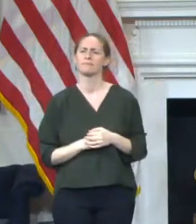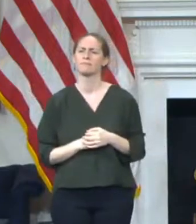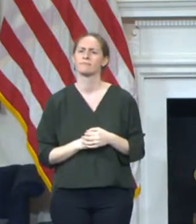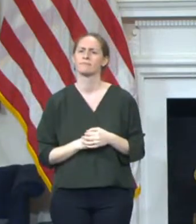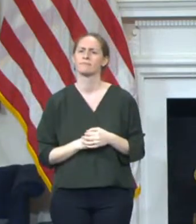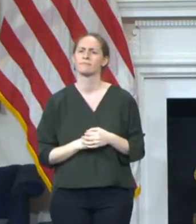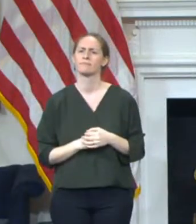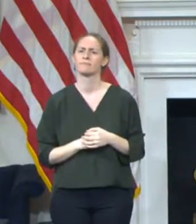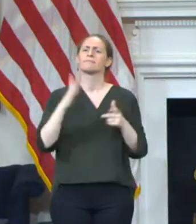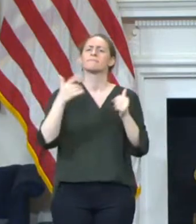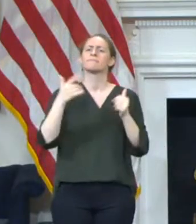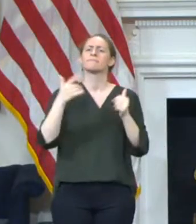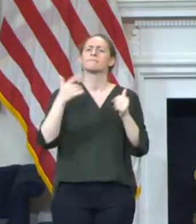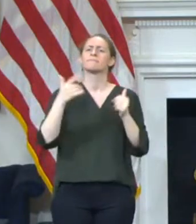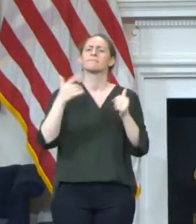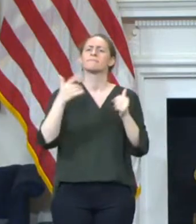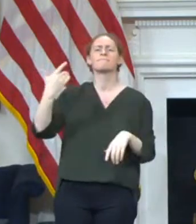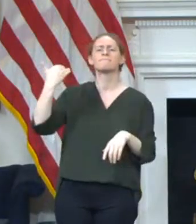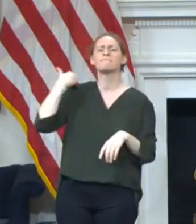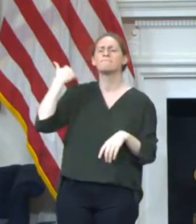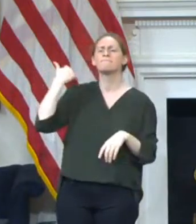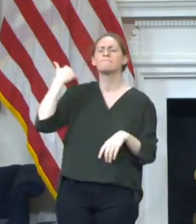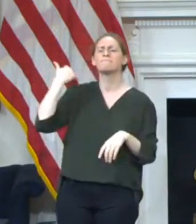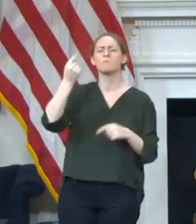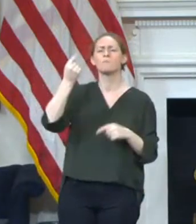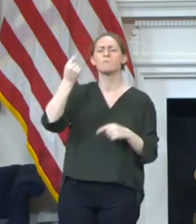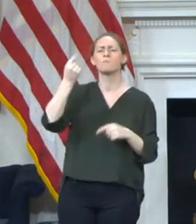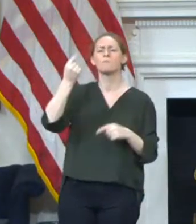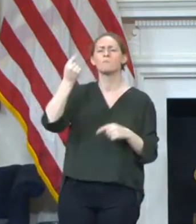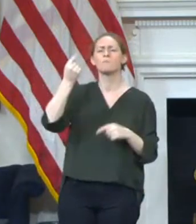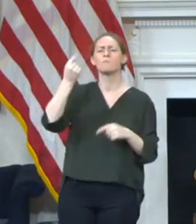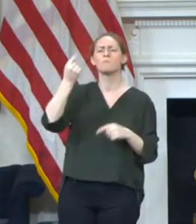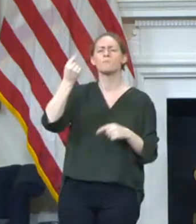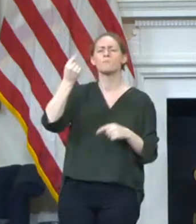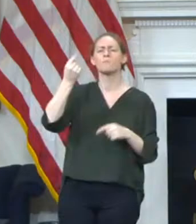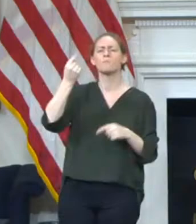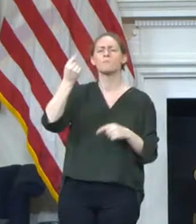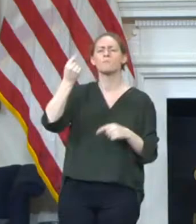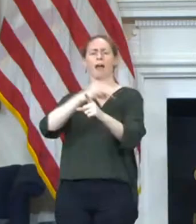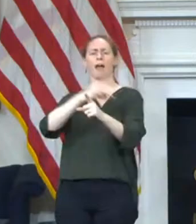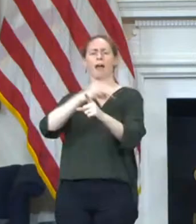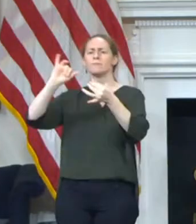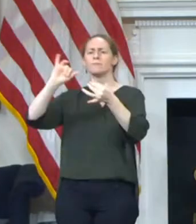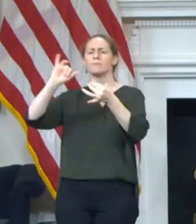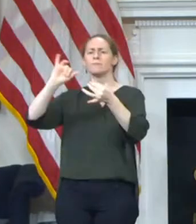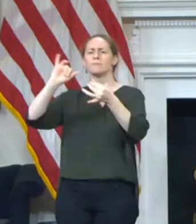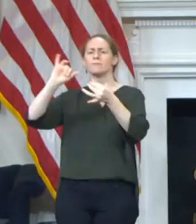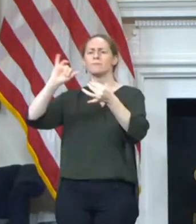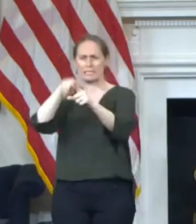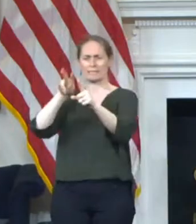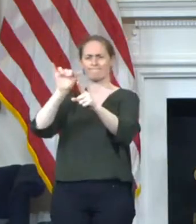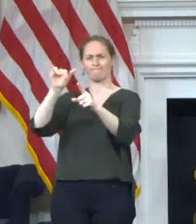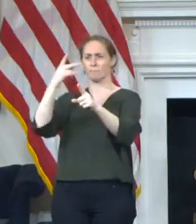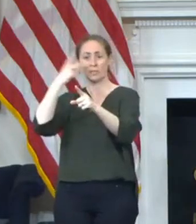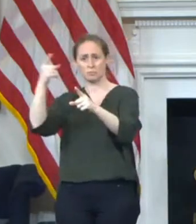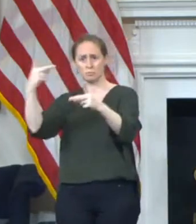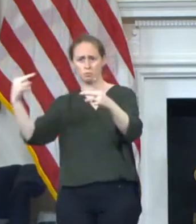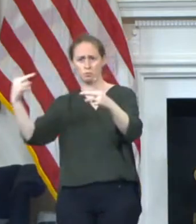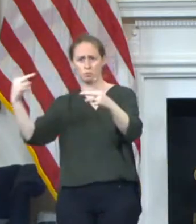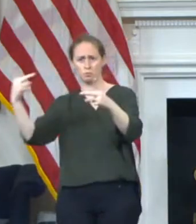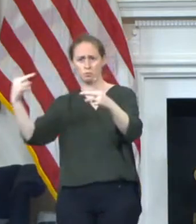maybe boil down some of the most recent modeling you've seen, or maybe the doctor could. I know over the worst case